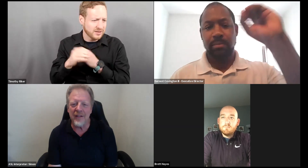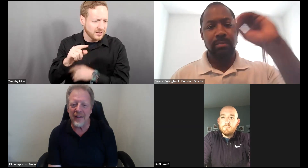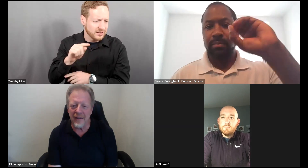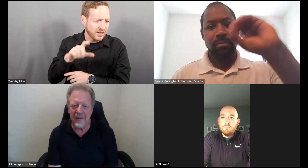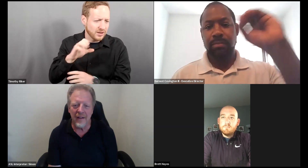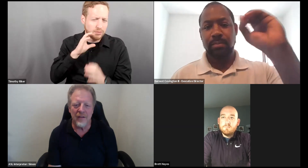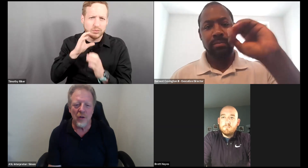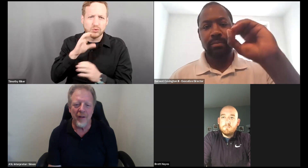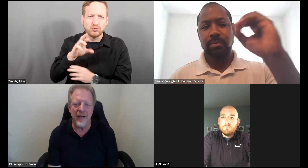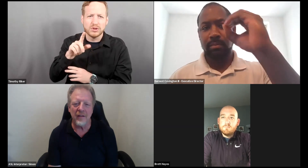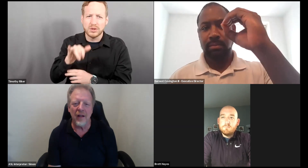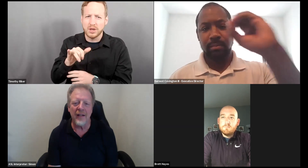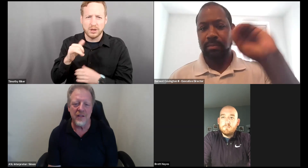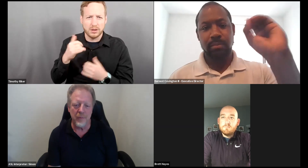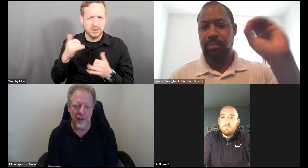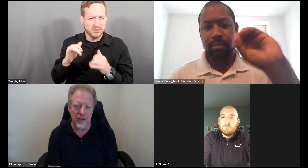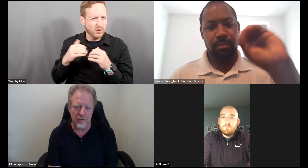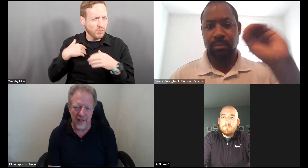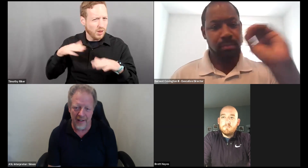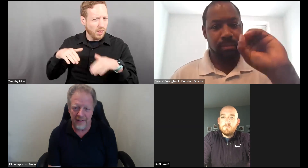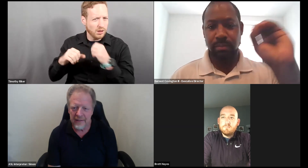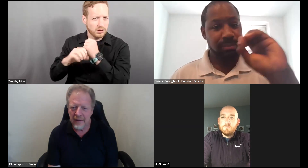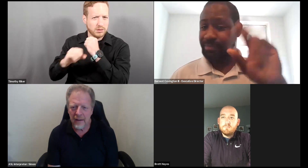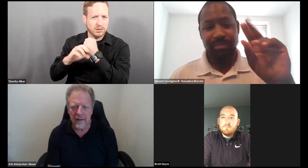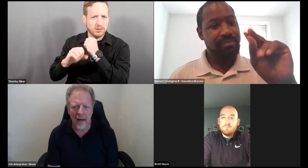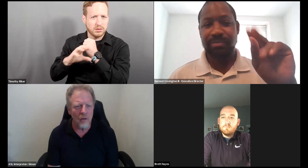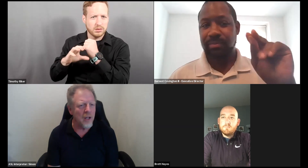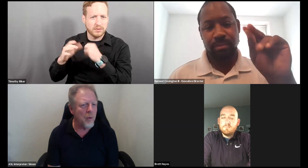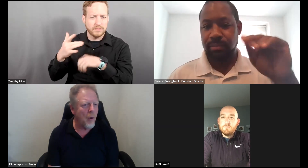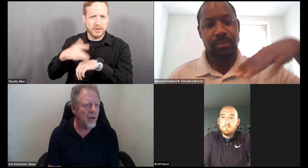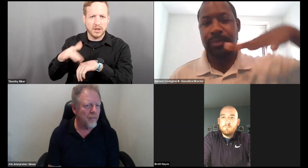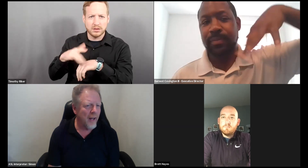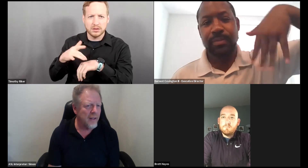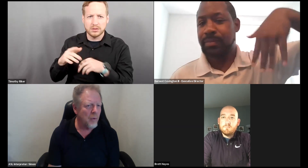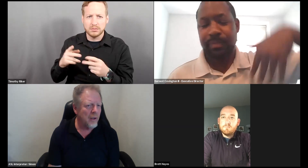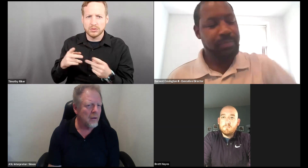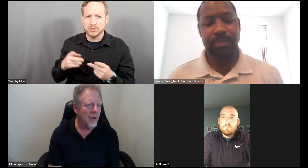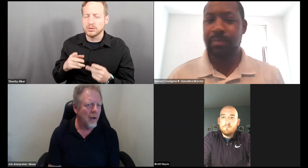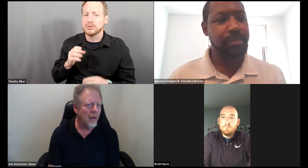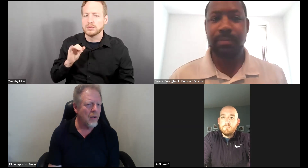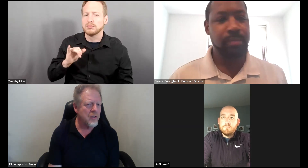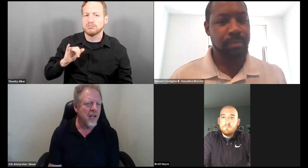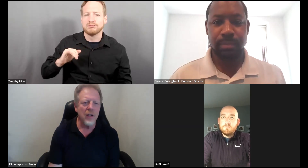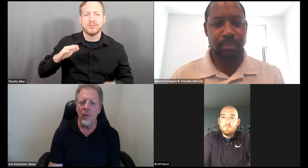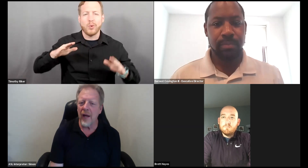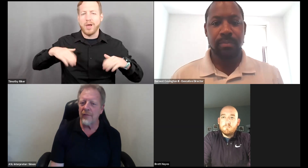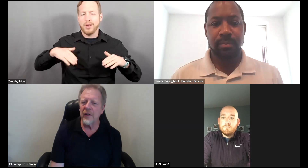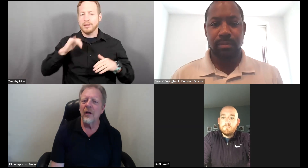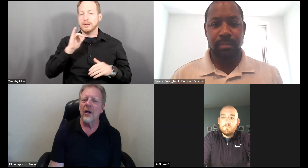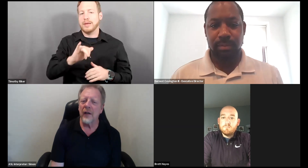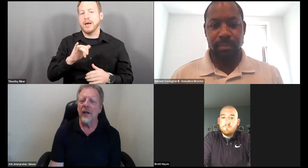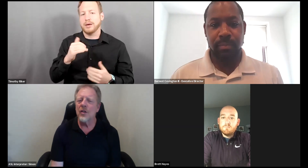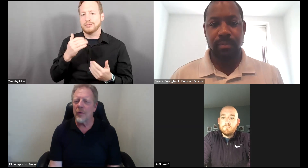now technically, let's talk about Technical Access Communication Relay. Okay, I don't think we marketed for that, did we? And Ernest is saying, no, we